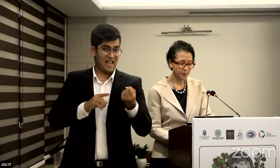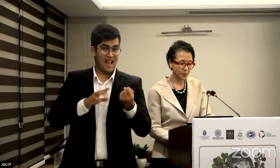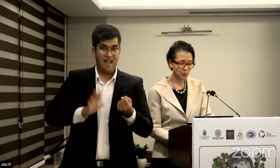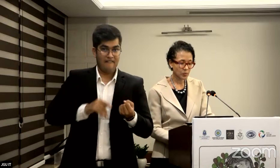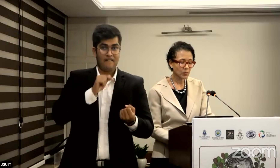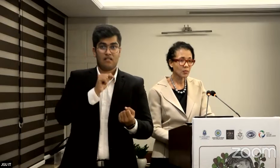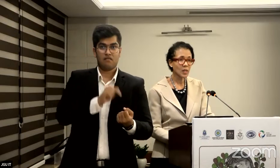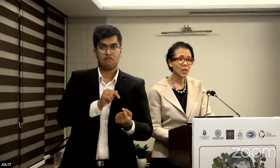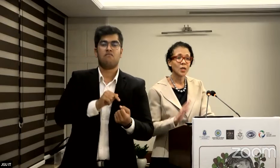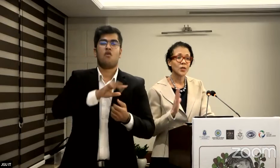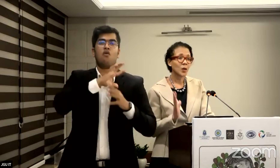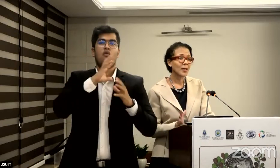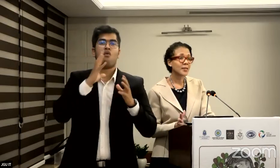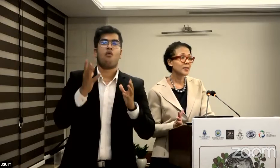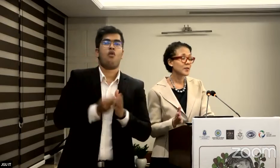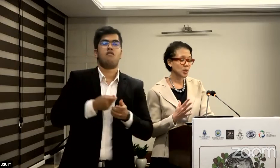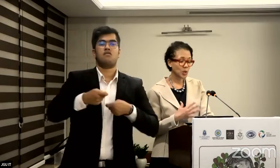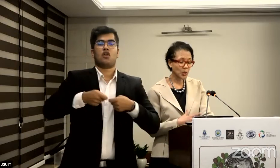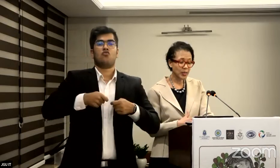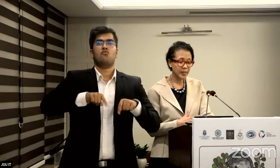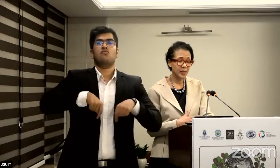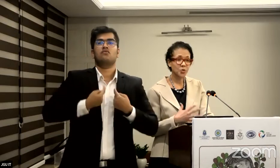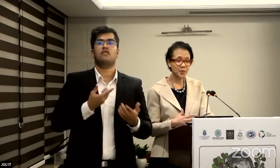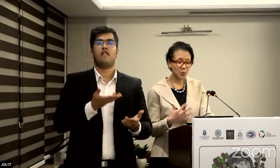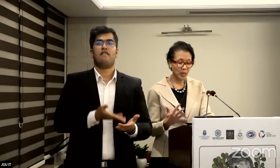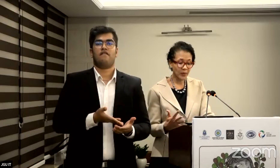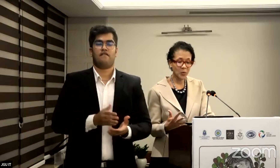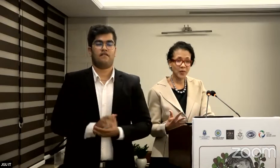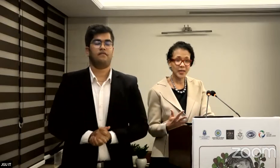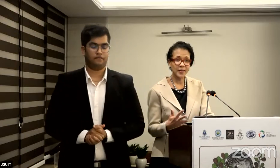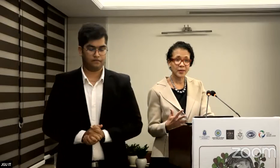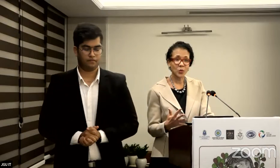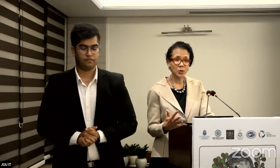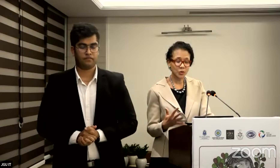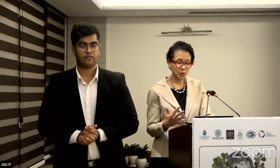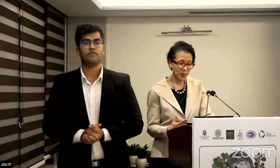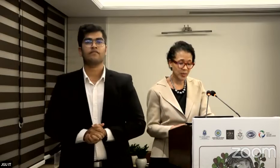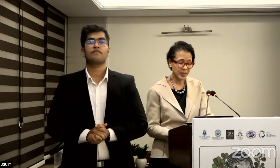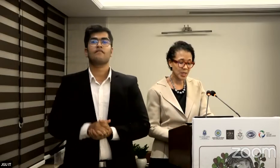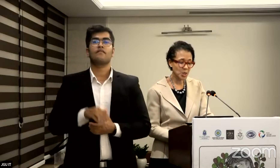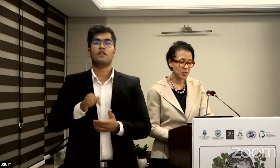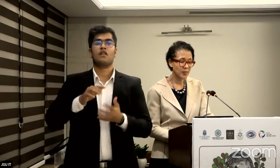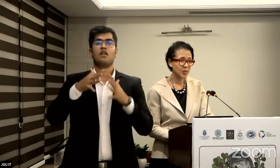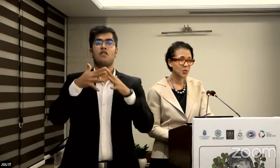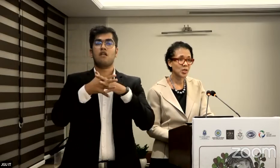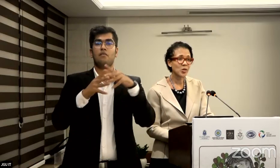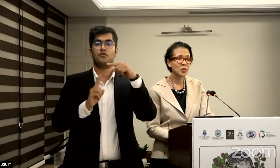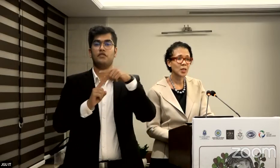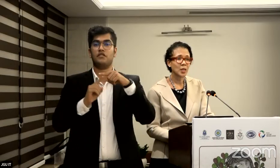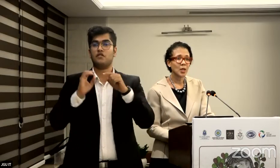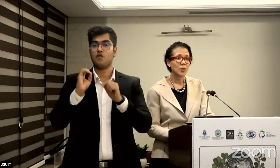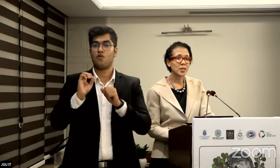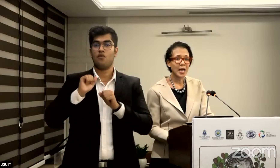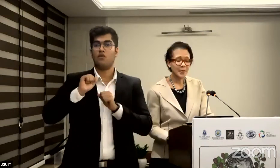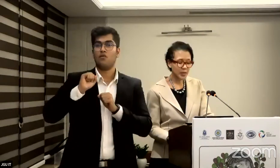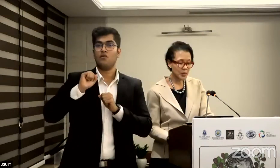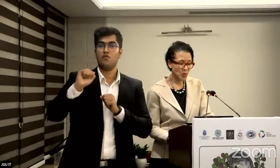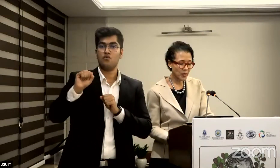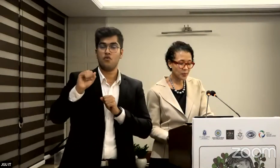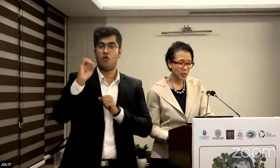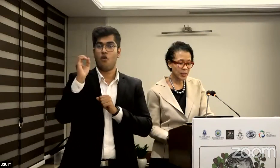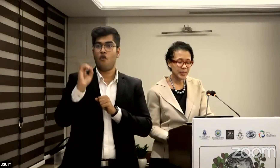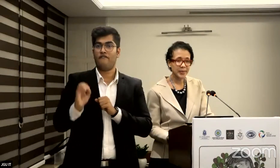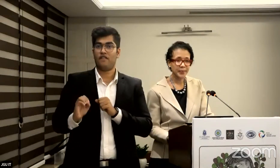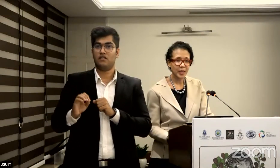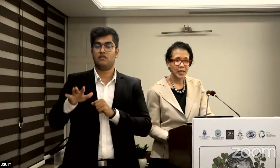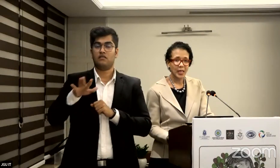pricing. The process of securing the TRIPS waiver within the World Trade Organization, the WTO, was time-consuming